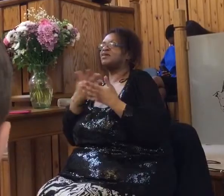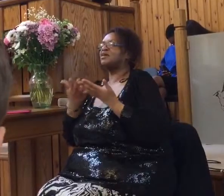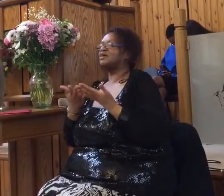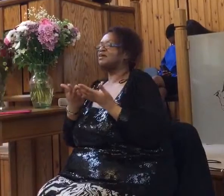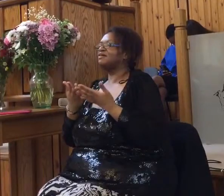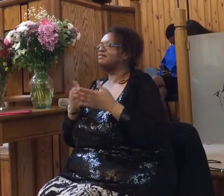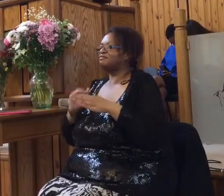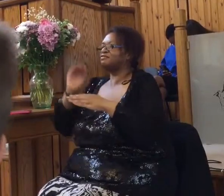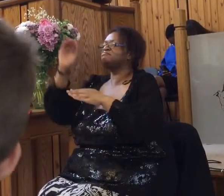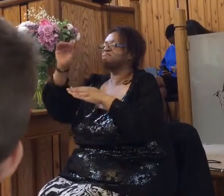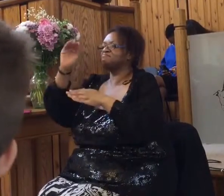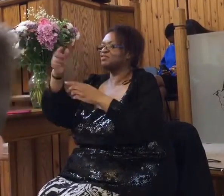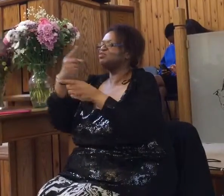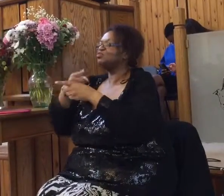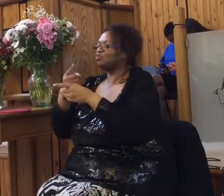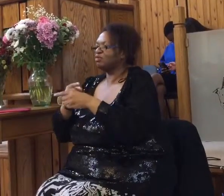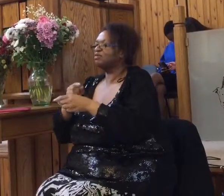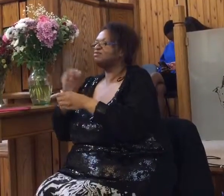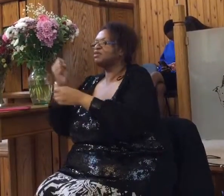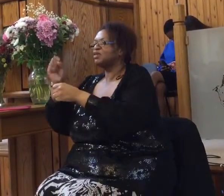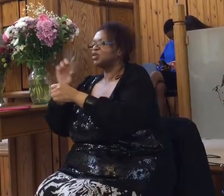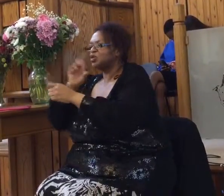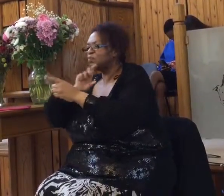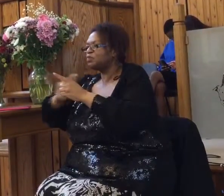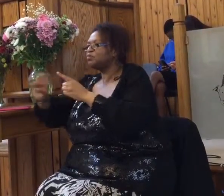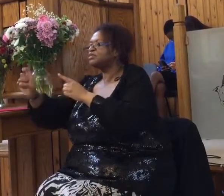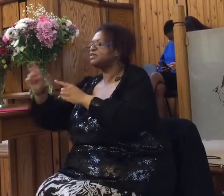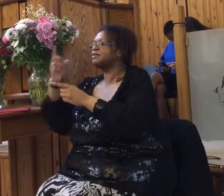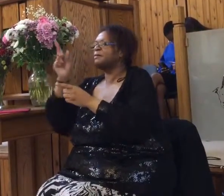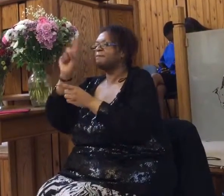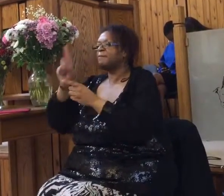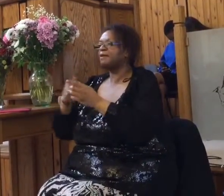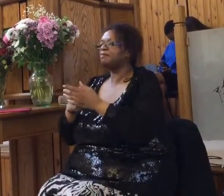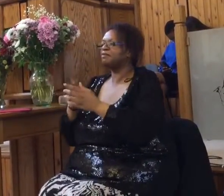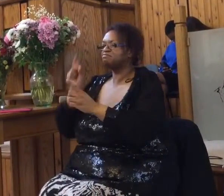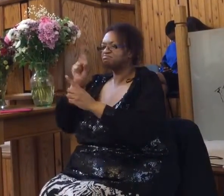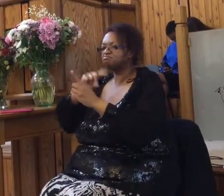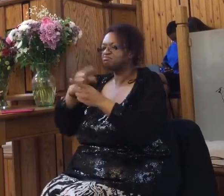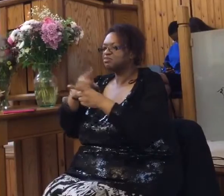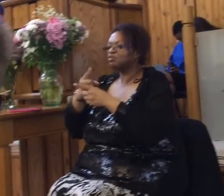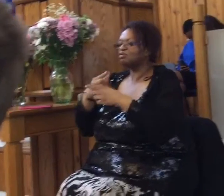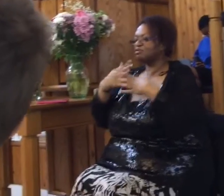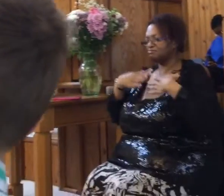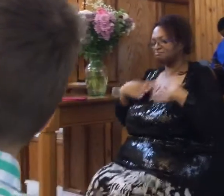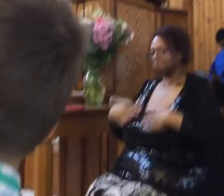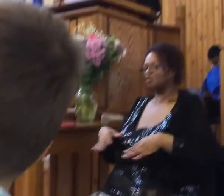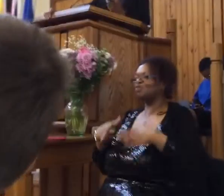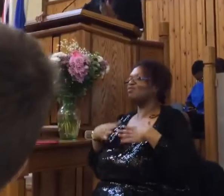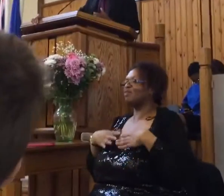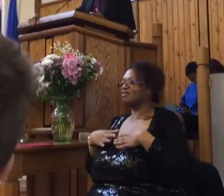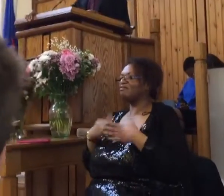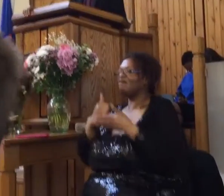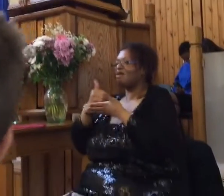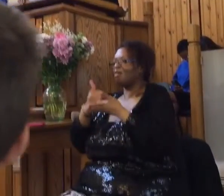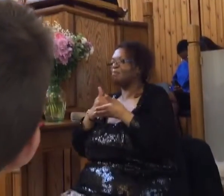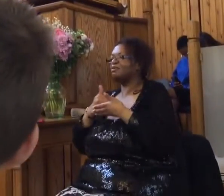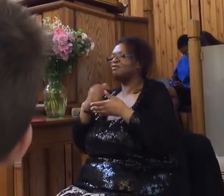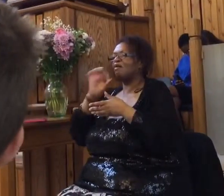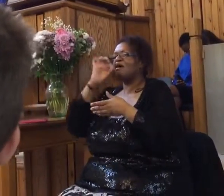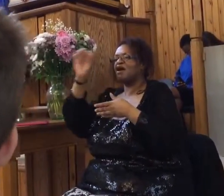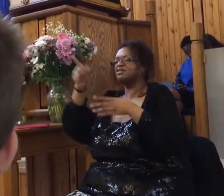for outreach to anyone that, you know, we actually come in contact with. And that is what I'm calling you to